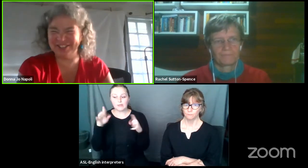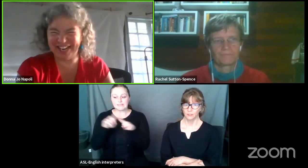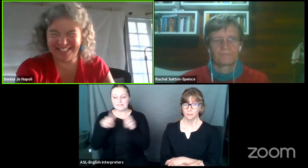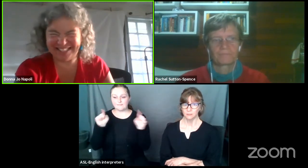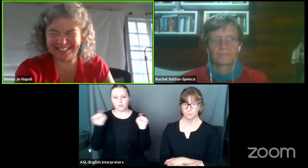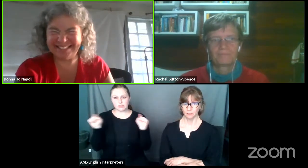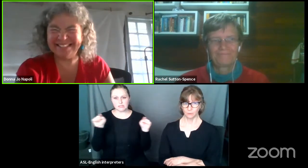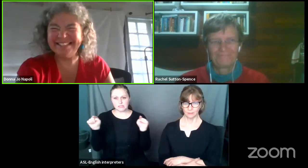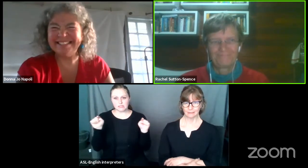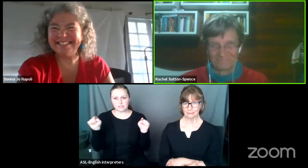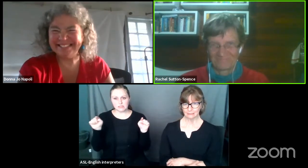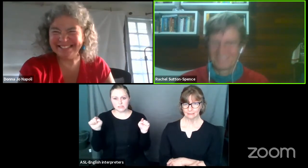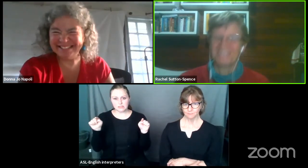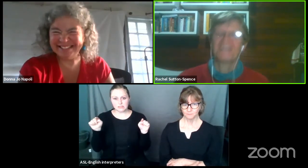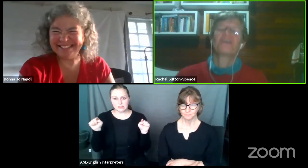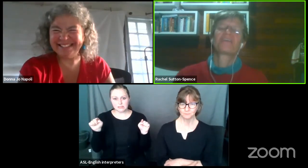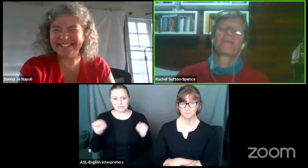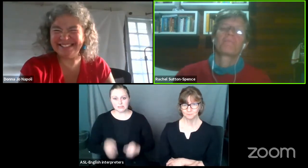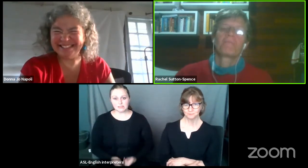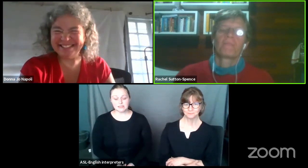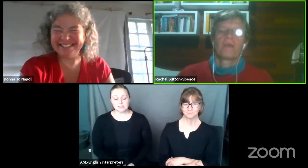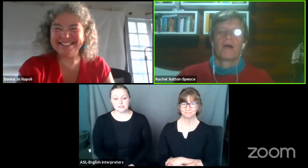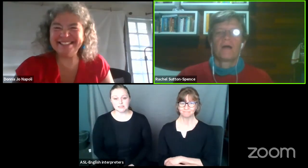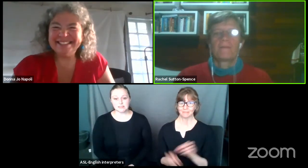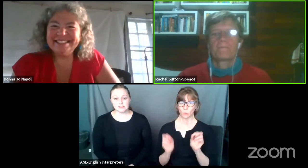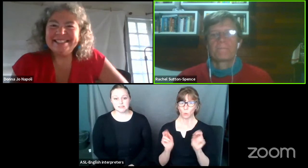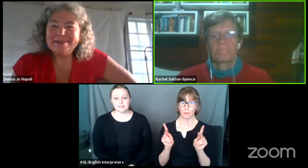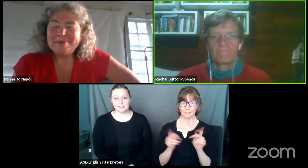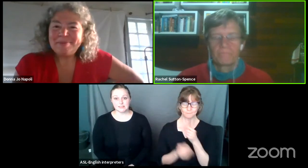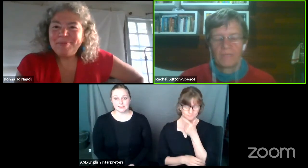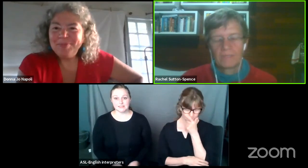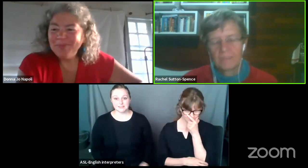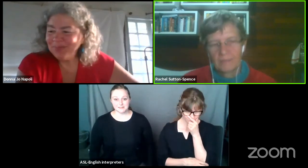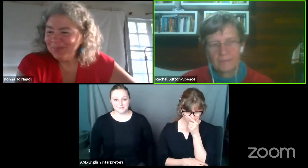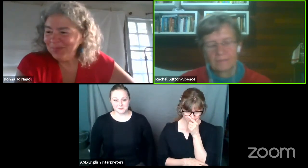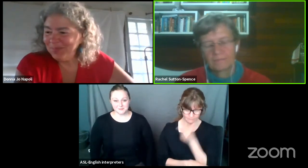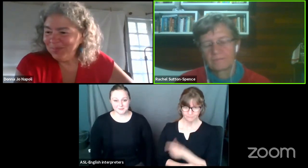Right. Right. Okay.